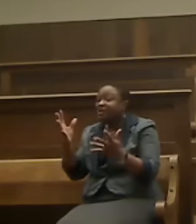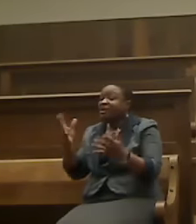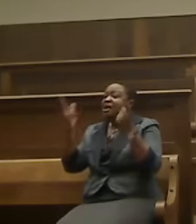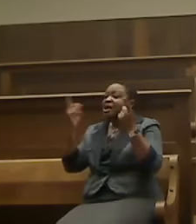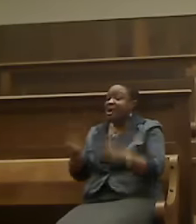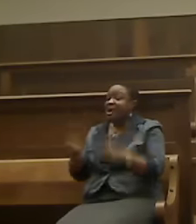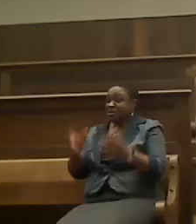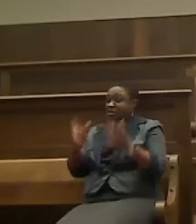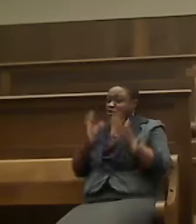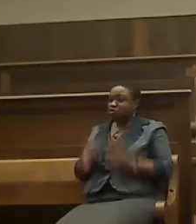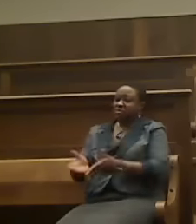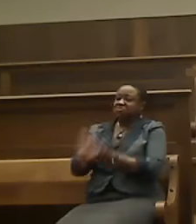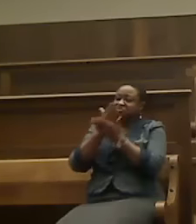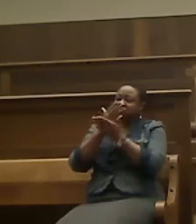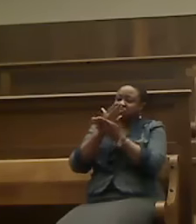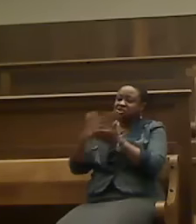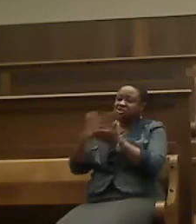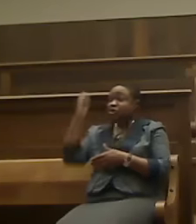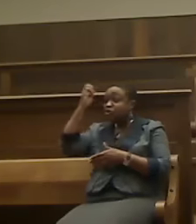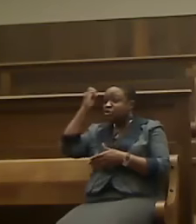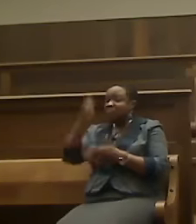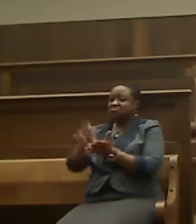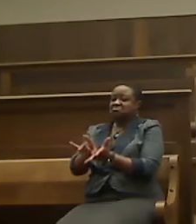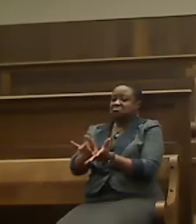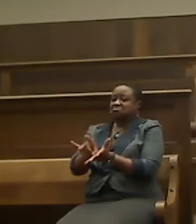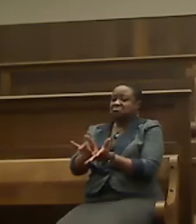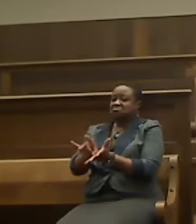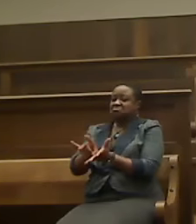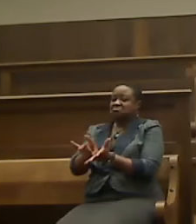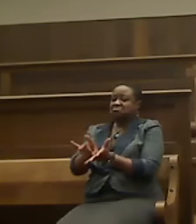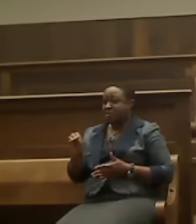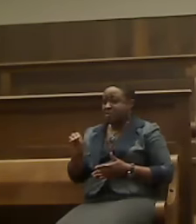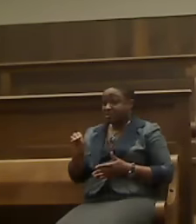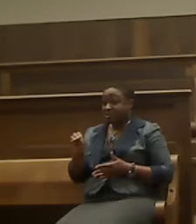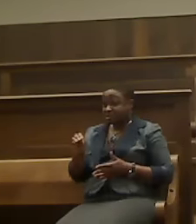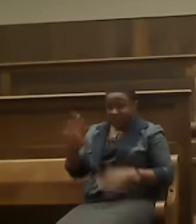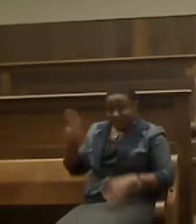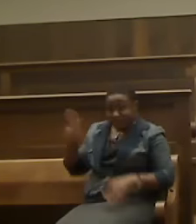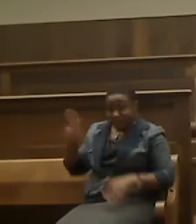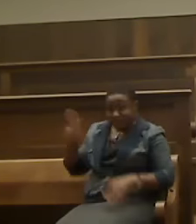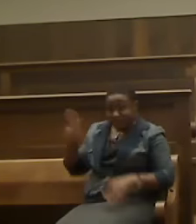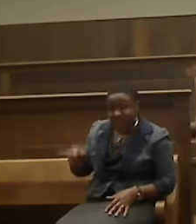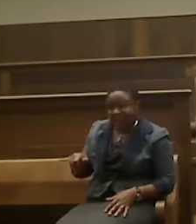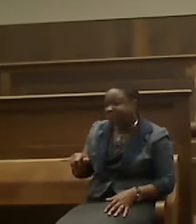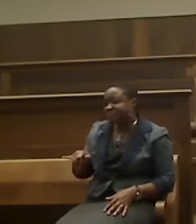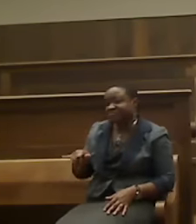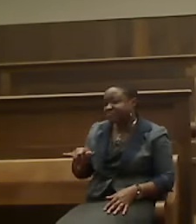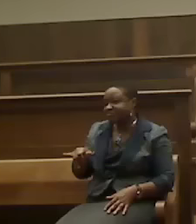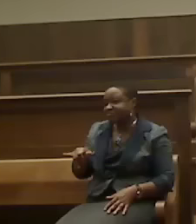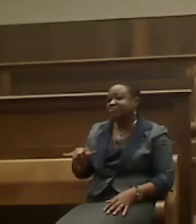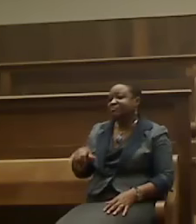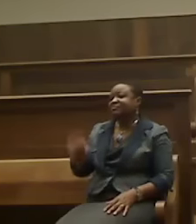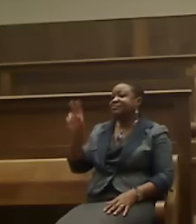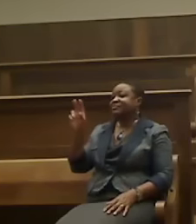kicked GMOs out of Europe. Not the politicians, but